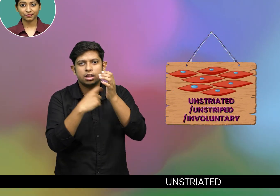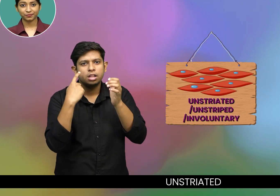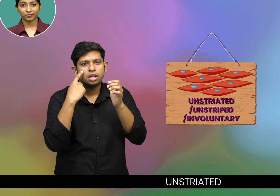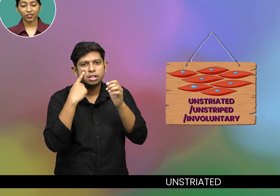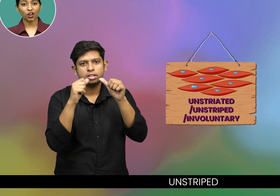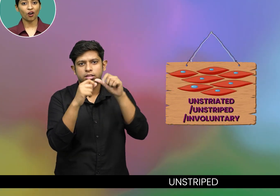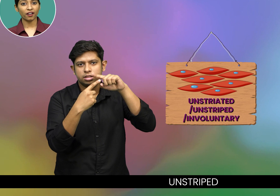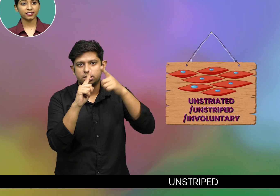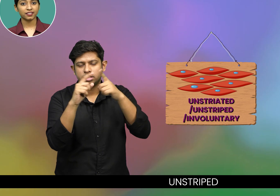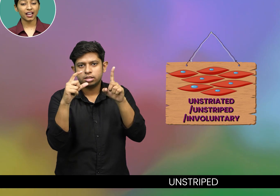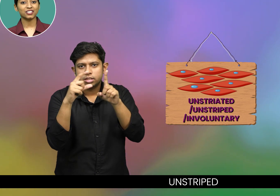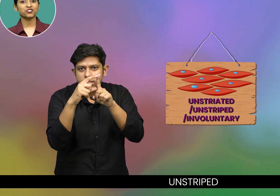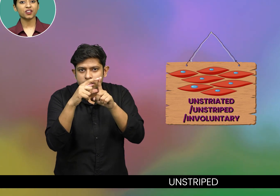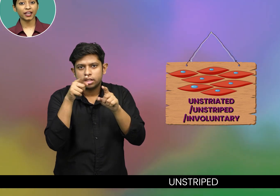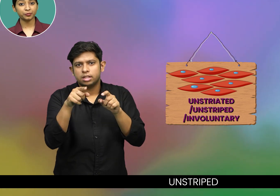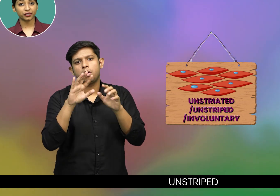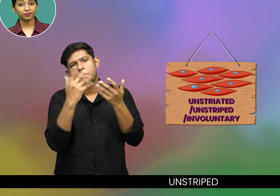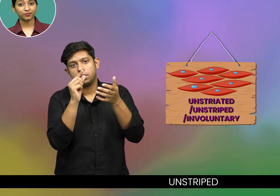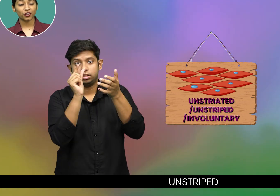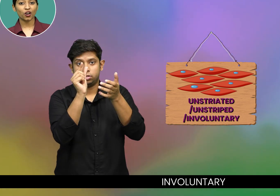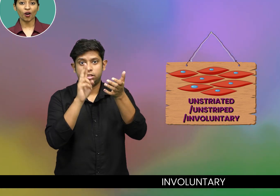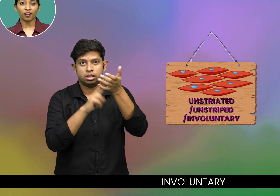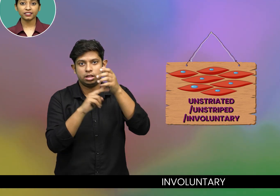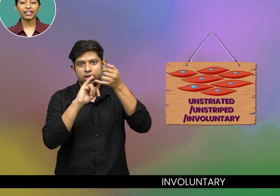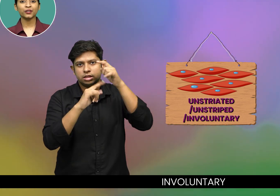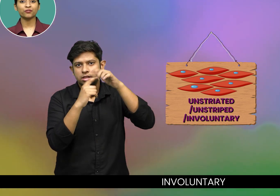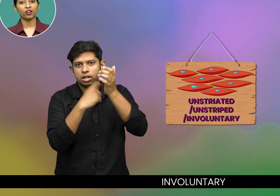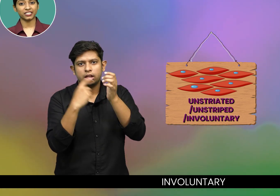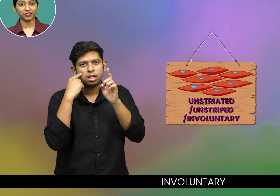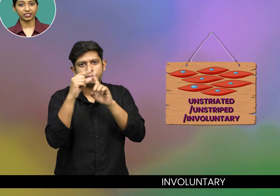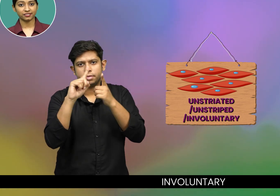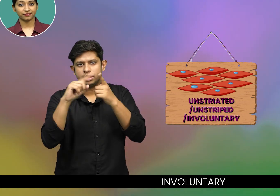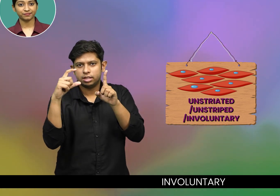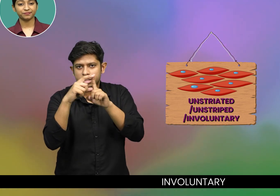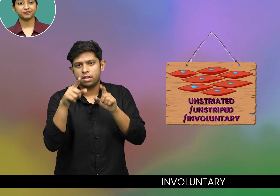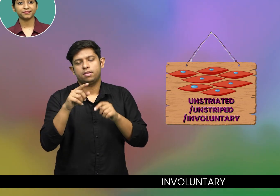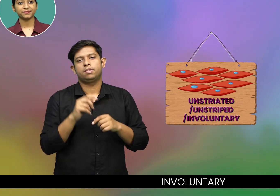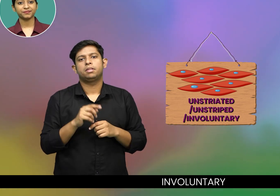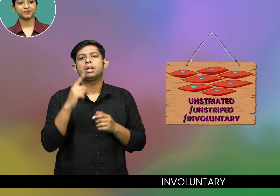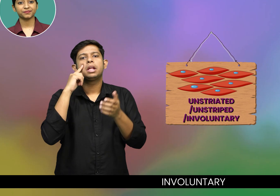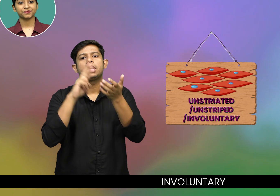Unstriated or unstriped or involuntary.